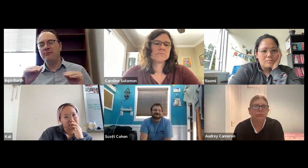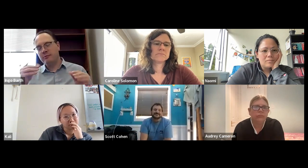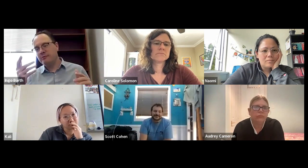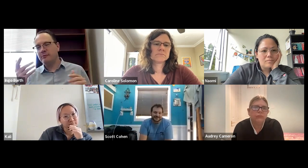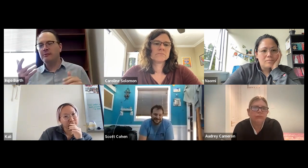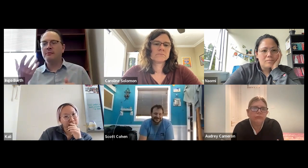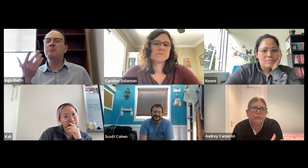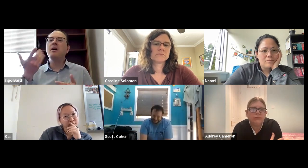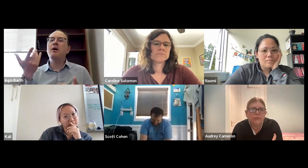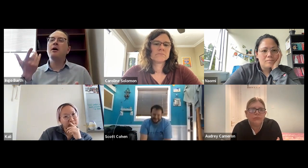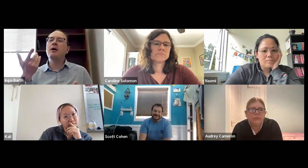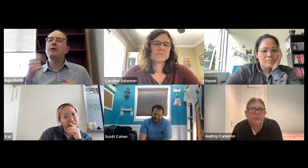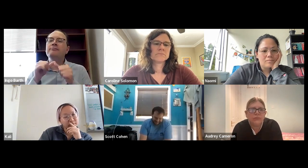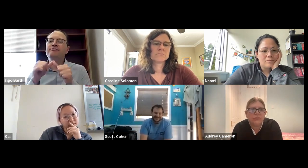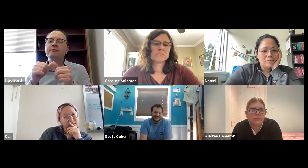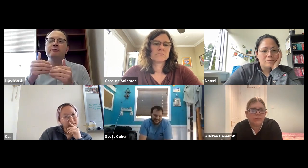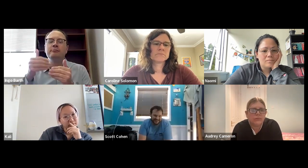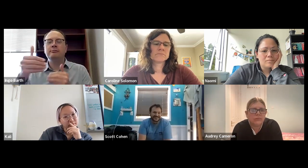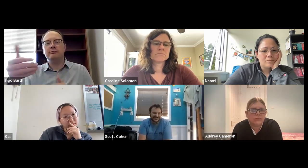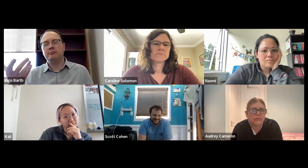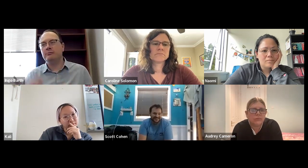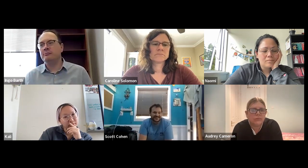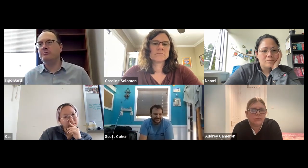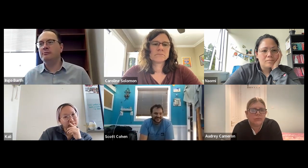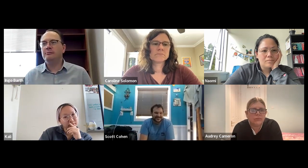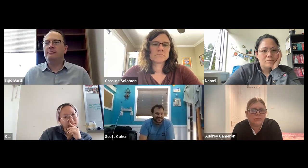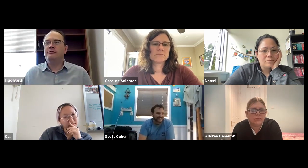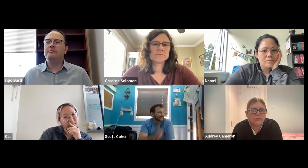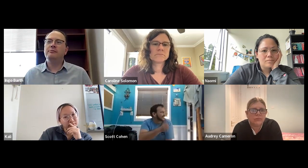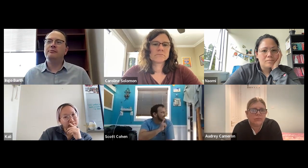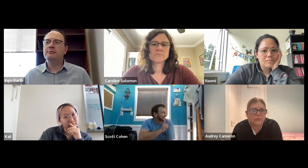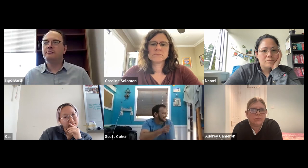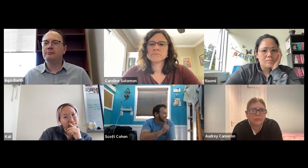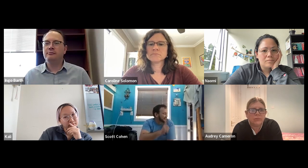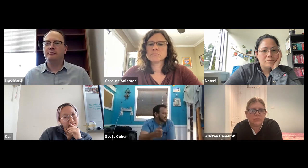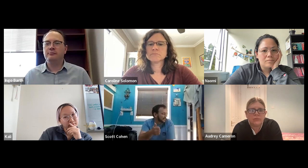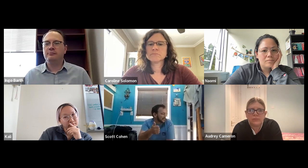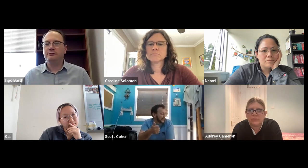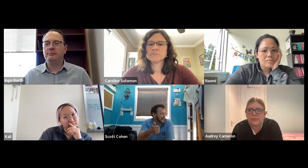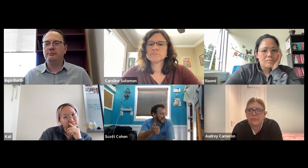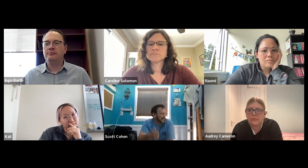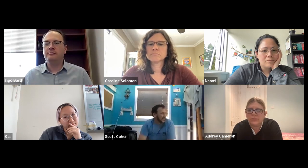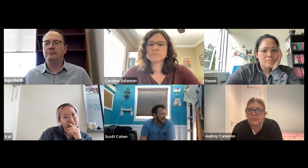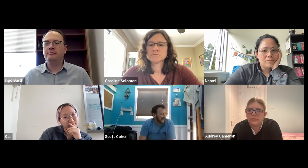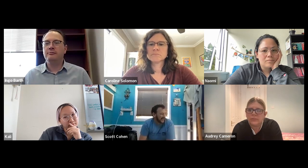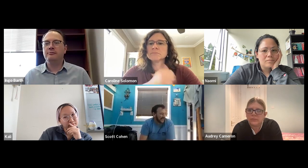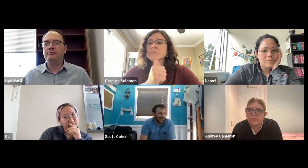ability to engage can be hard to ask questions with videos off, but more periodically conversations can happen.